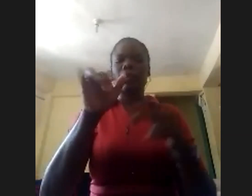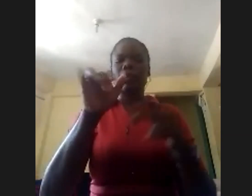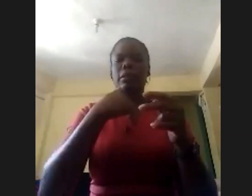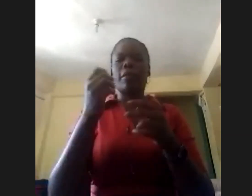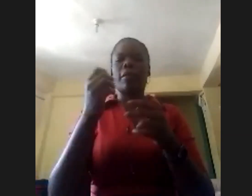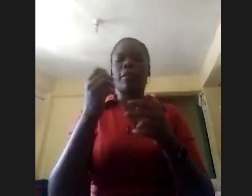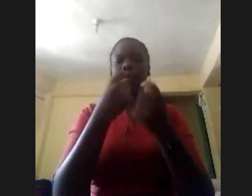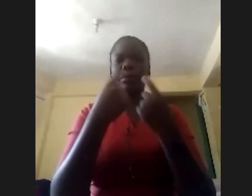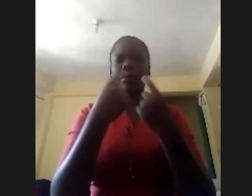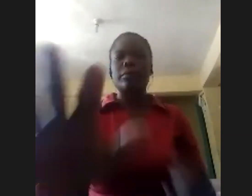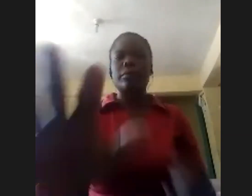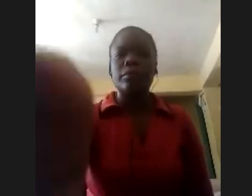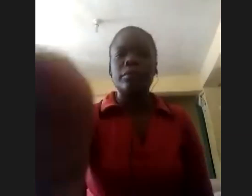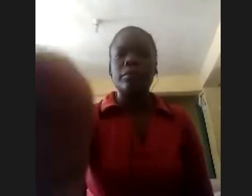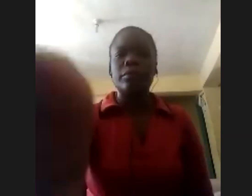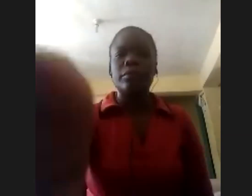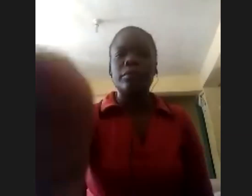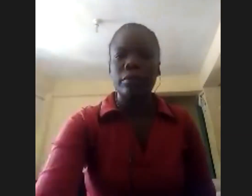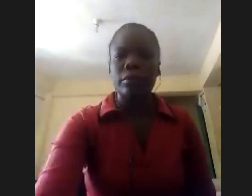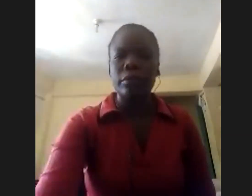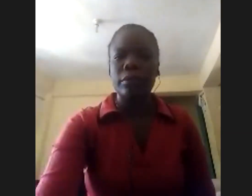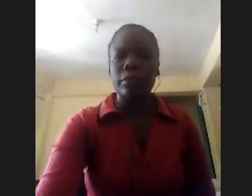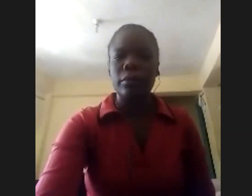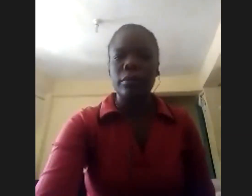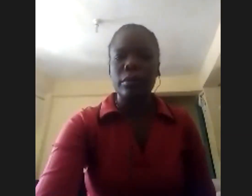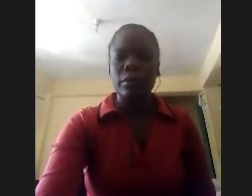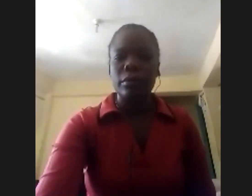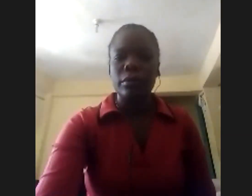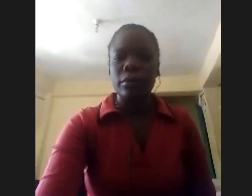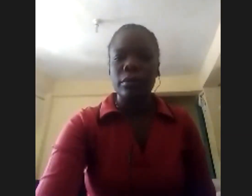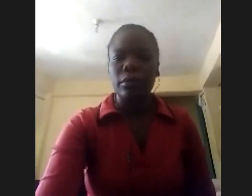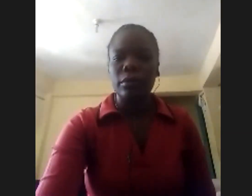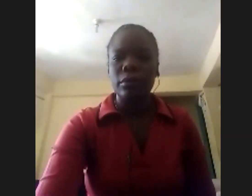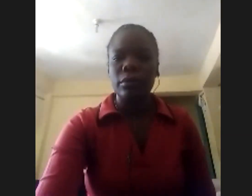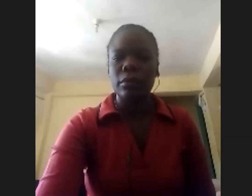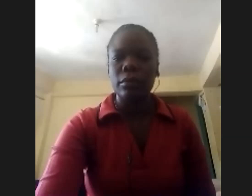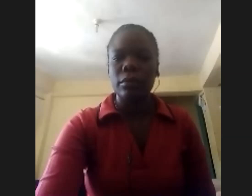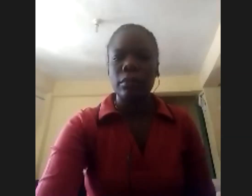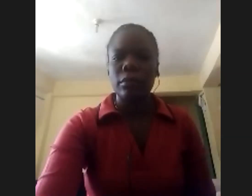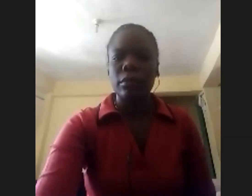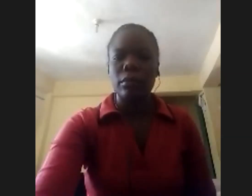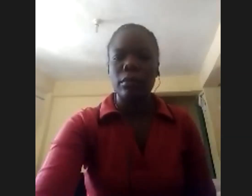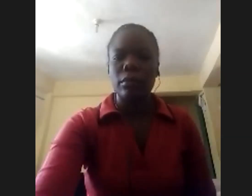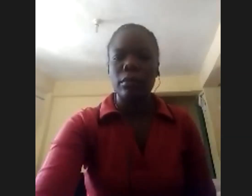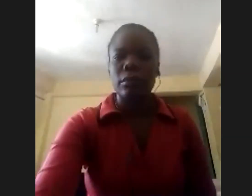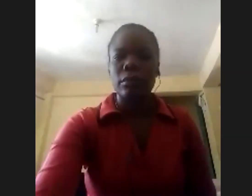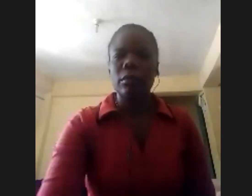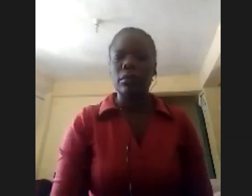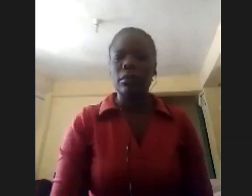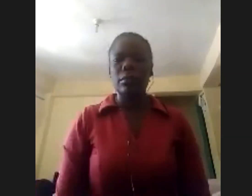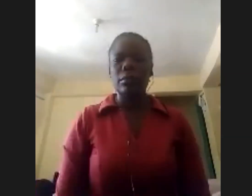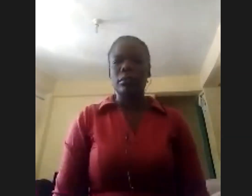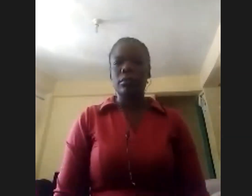in Kenya. Yeah, so today's topic, as they've said, is my health, my choice. And I think it's very catchy,